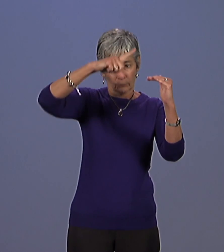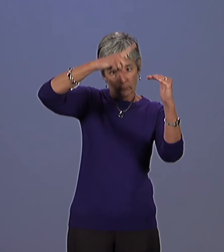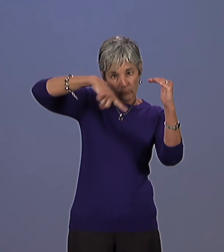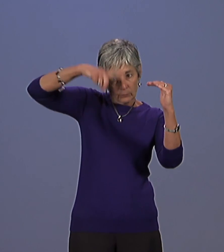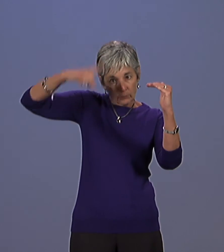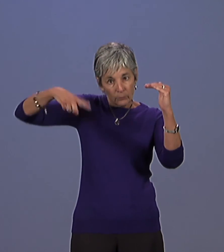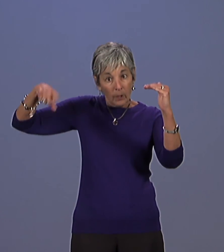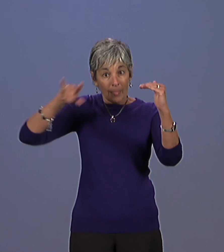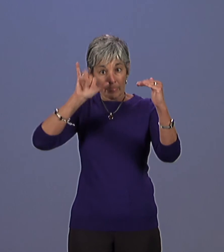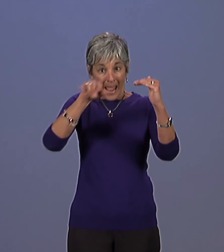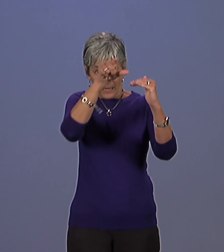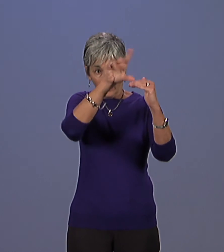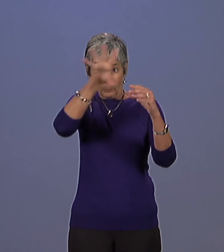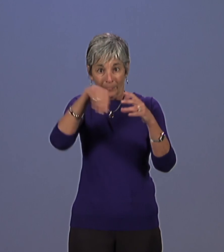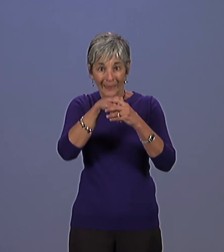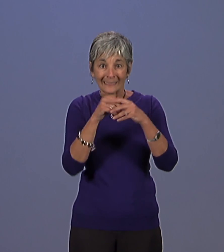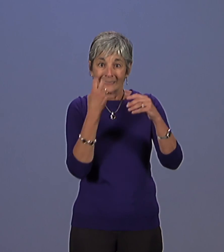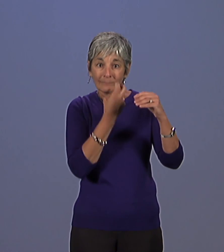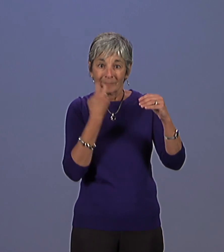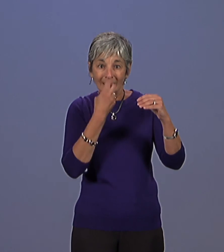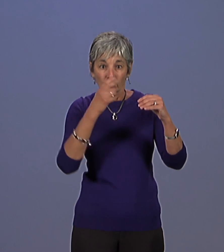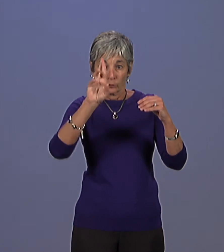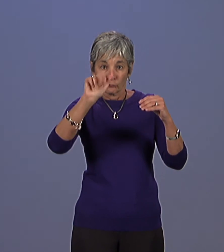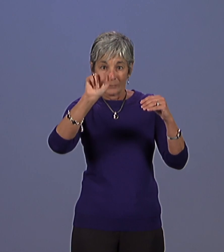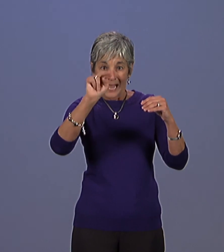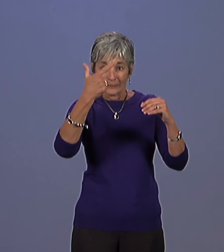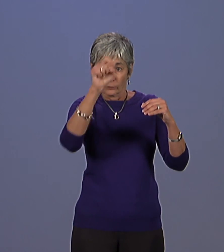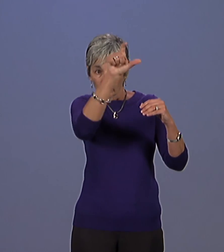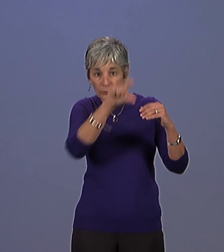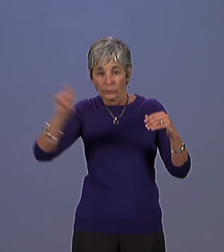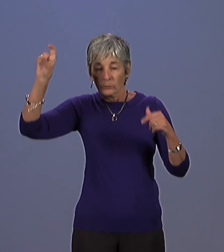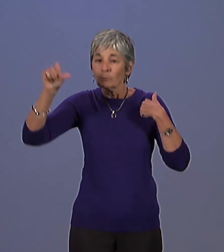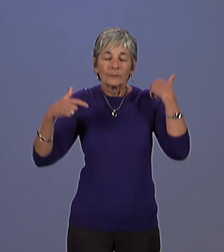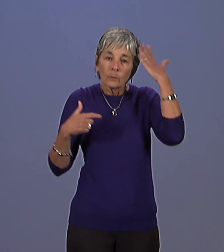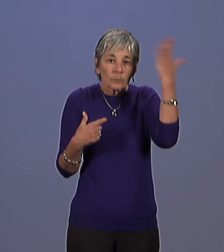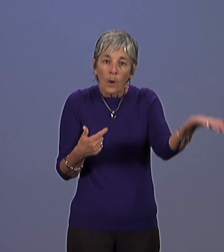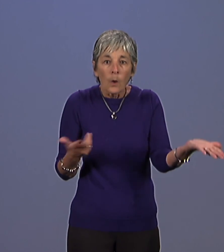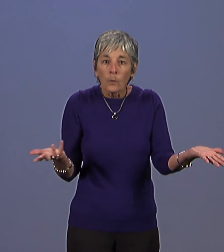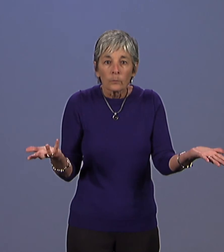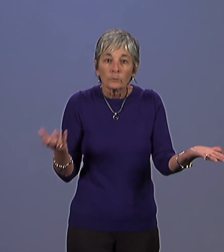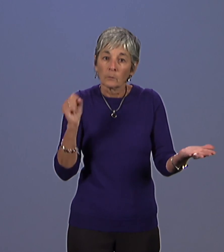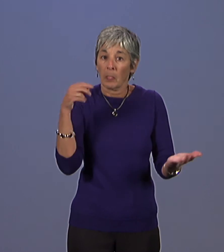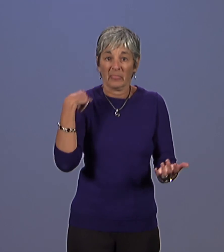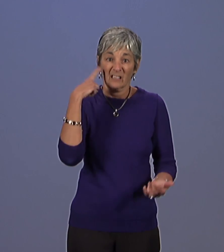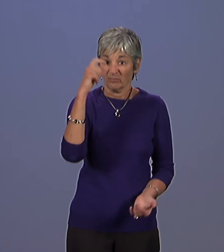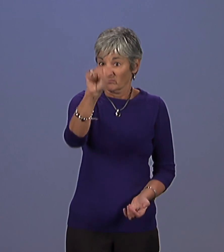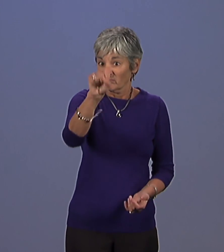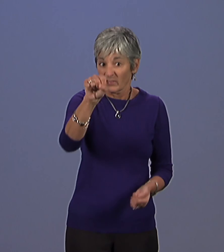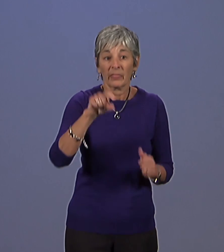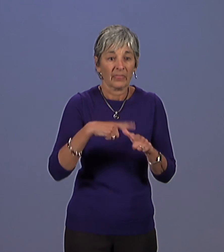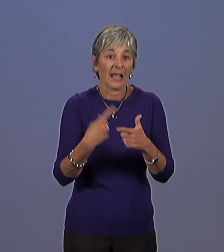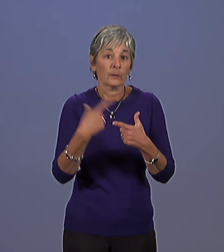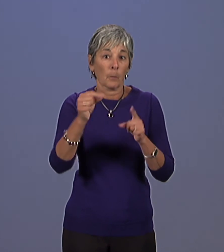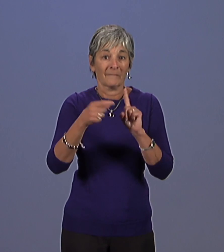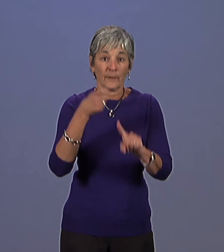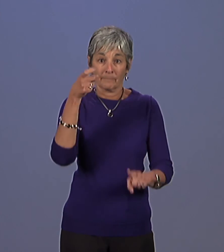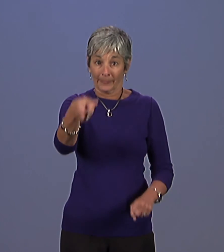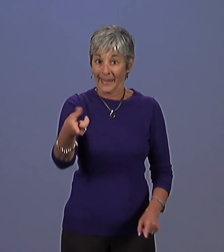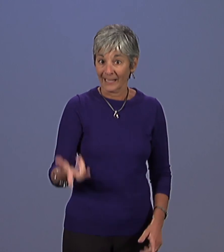And some mild levels do dip into the speech range at some points. So you just never know. And so you just have to try and go from there.